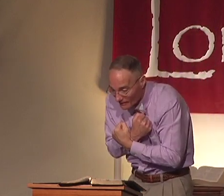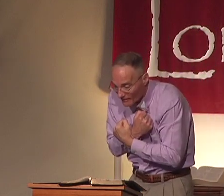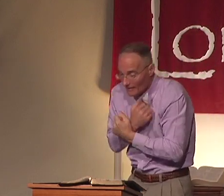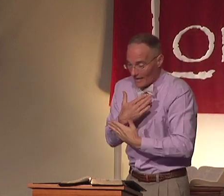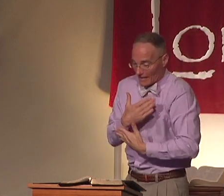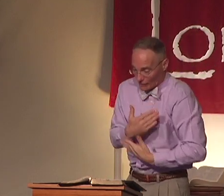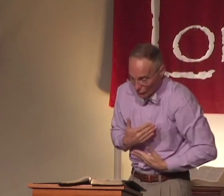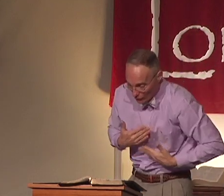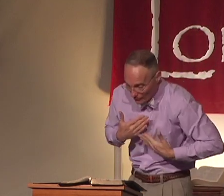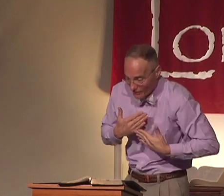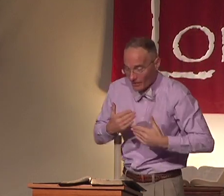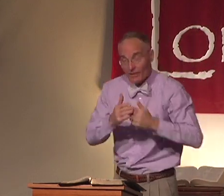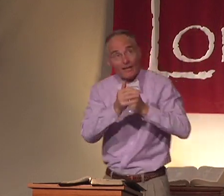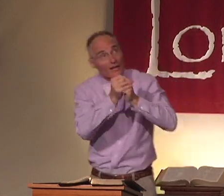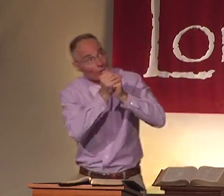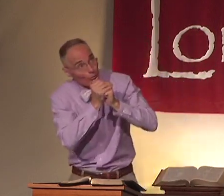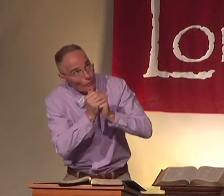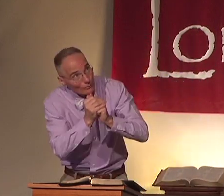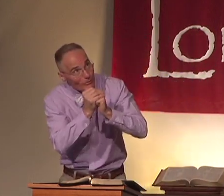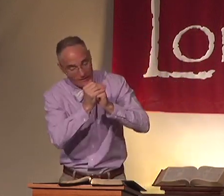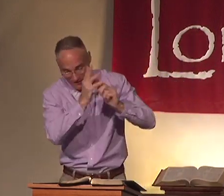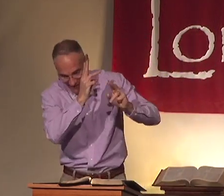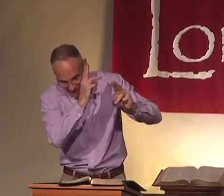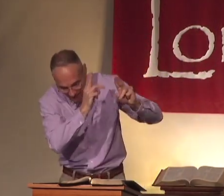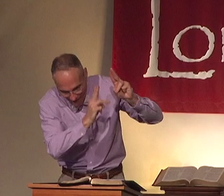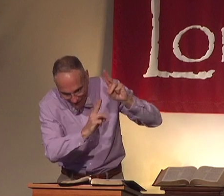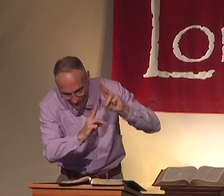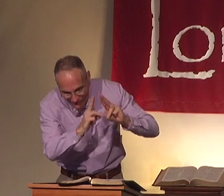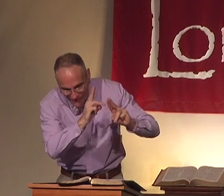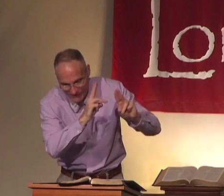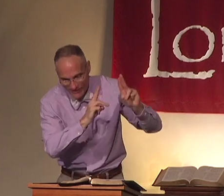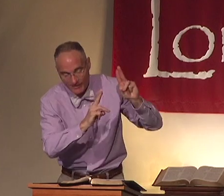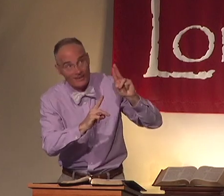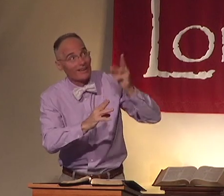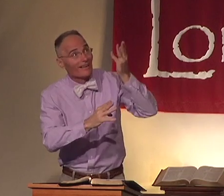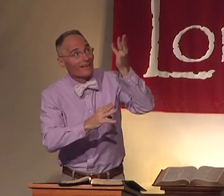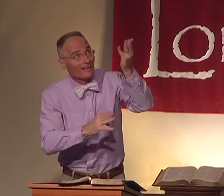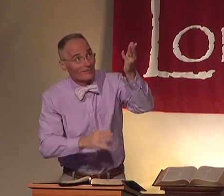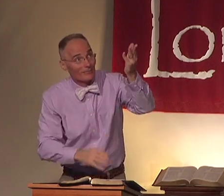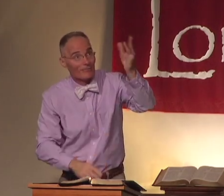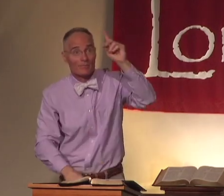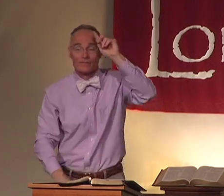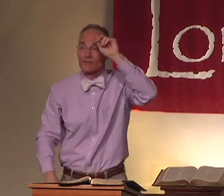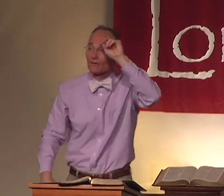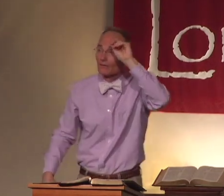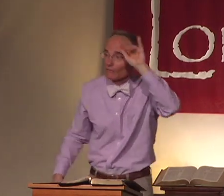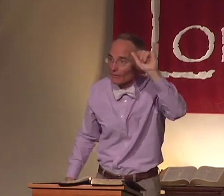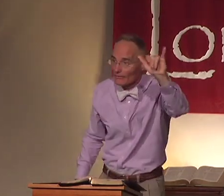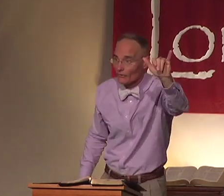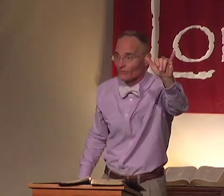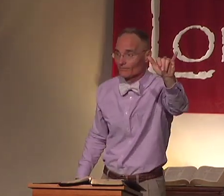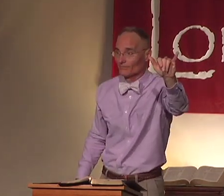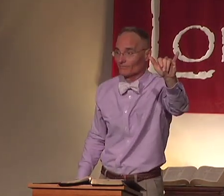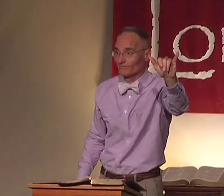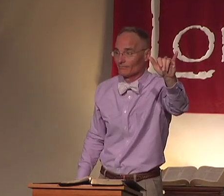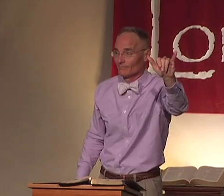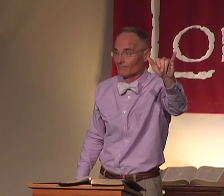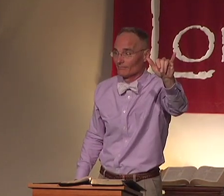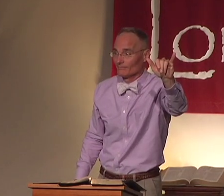For loving, enjoying, worshiping, honoring him forever.